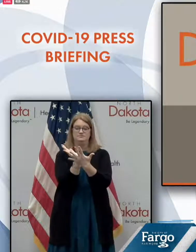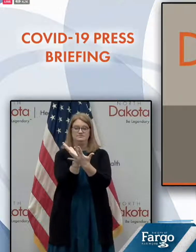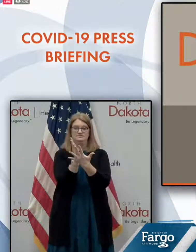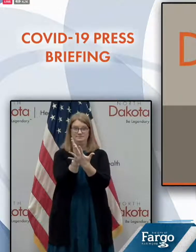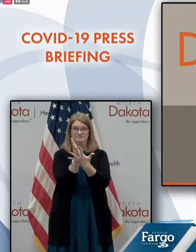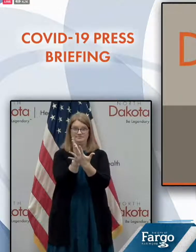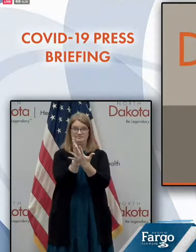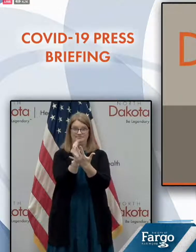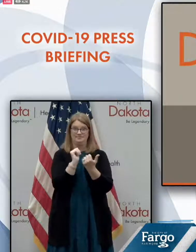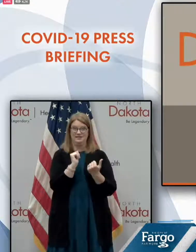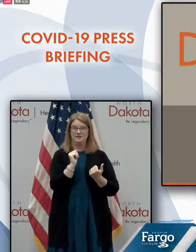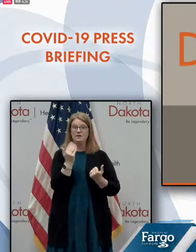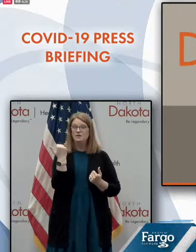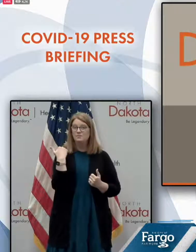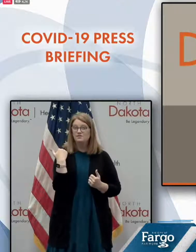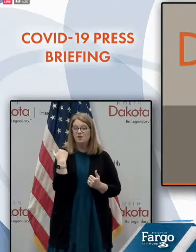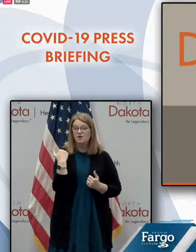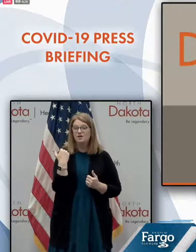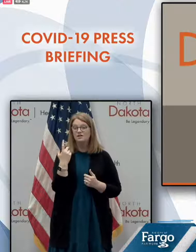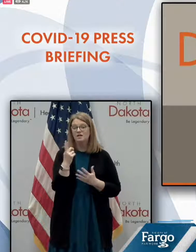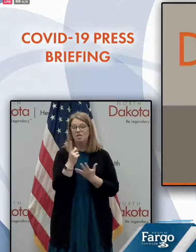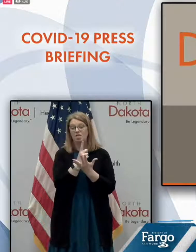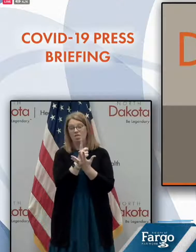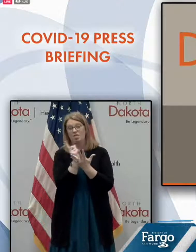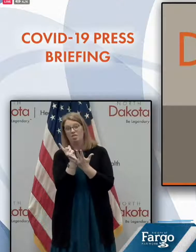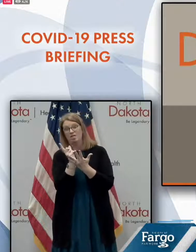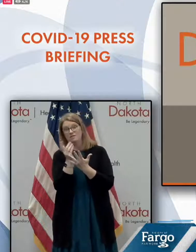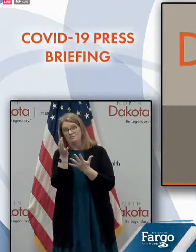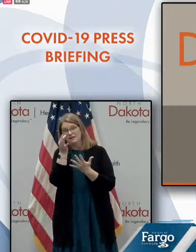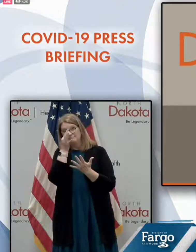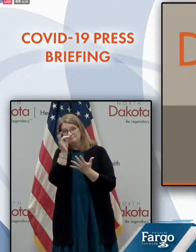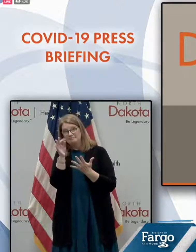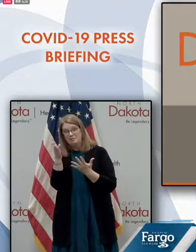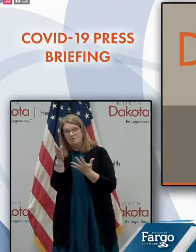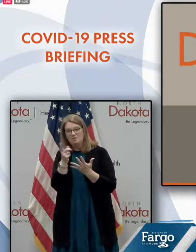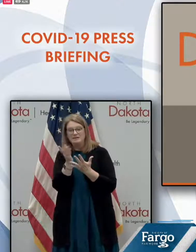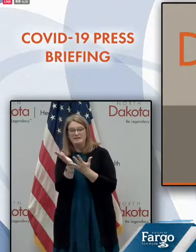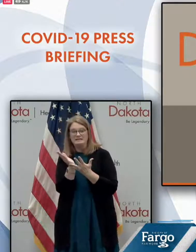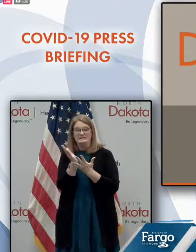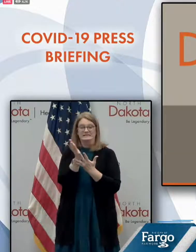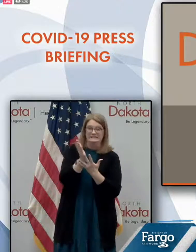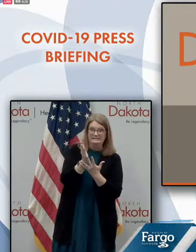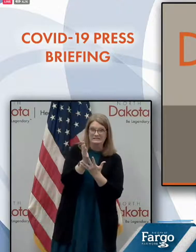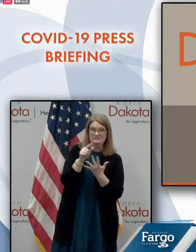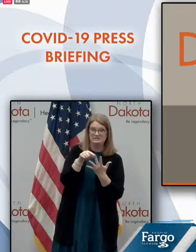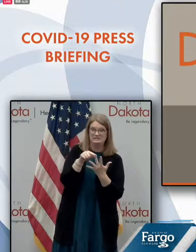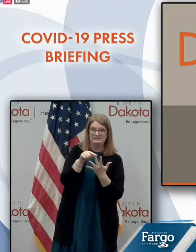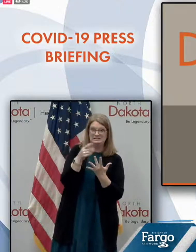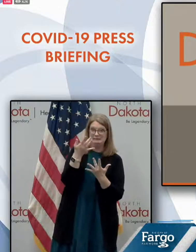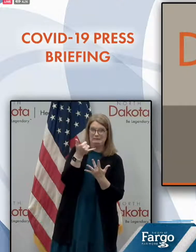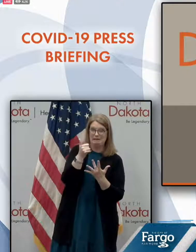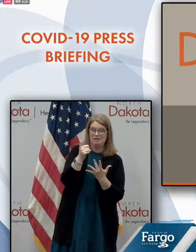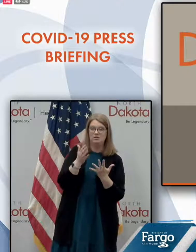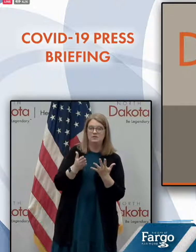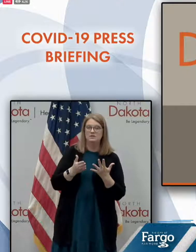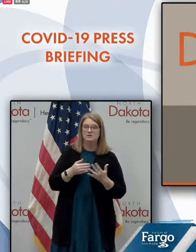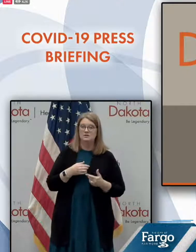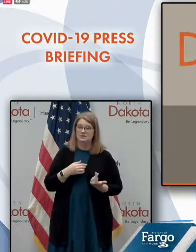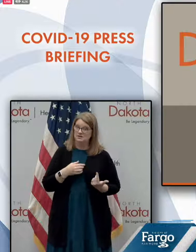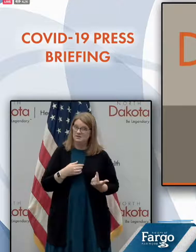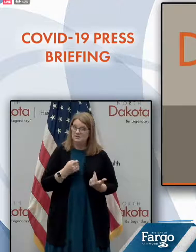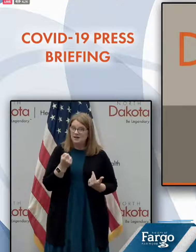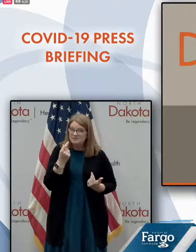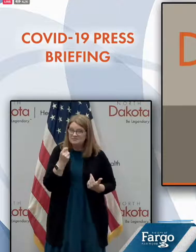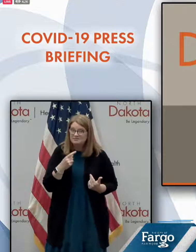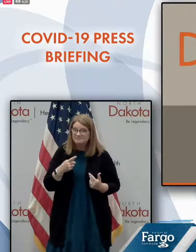chart before, our dial was closer to blue. Now it's closer to moderate or yellow because, as I indicated, we're slowly but steadily we're going